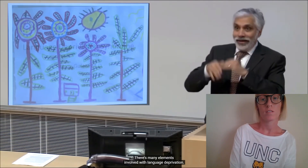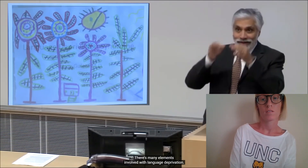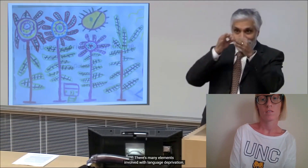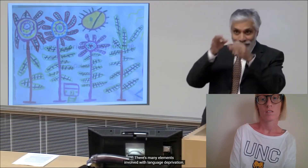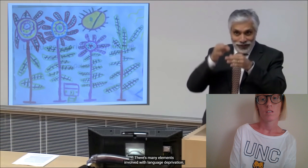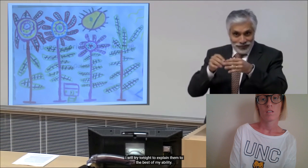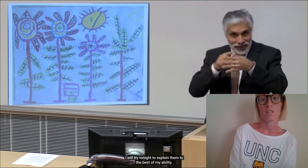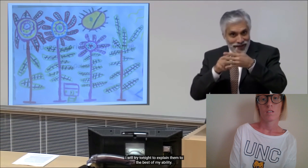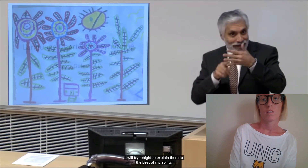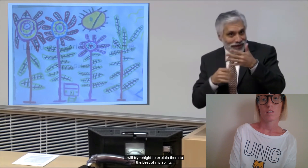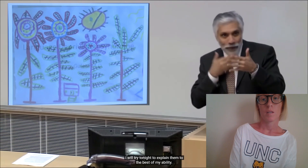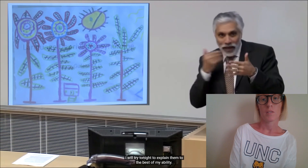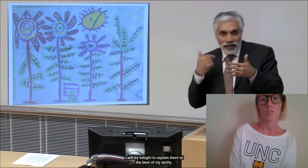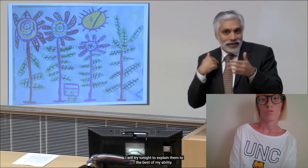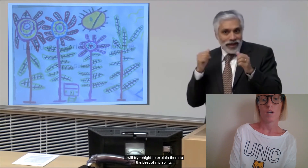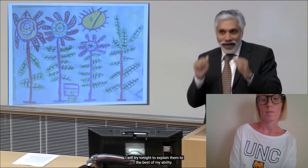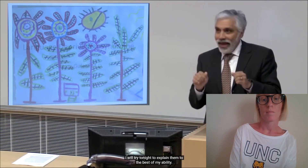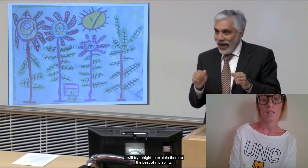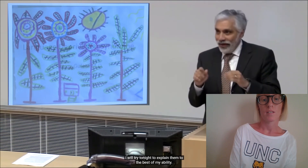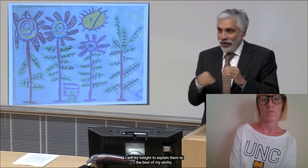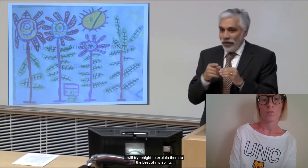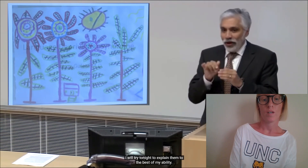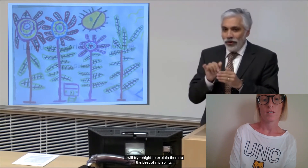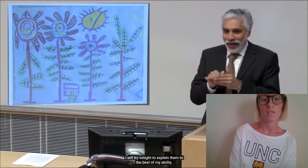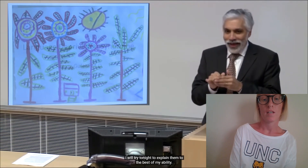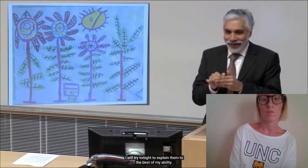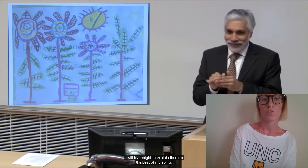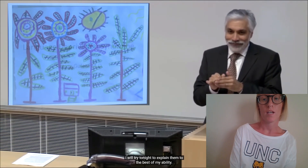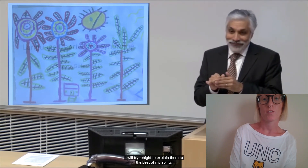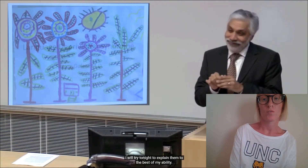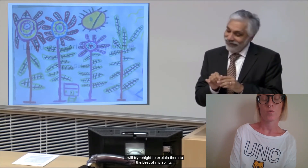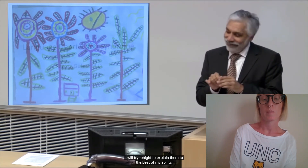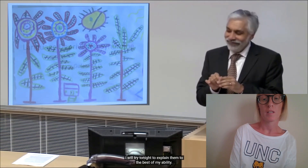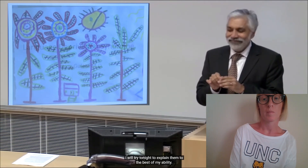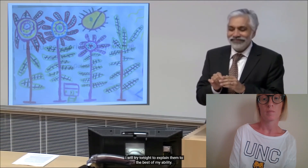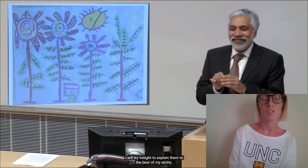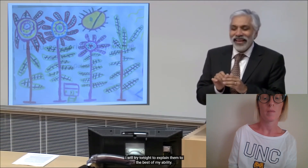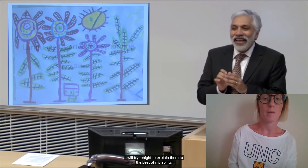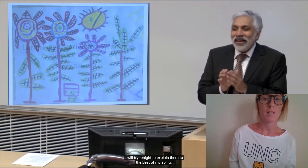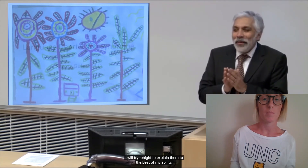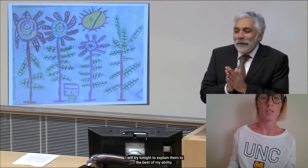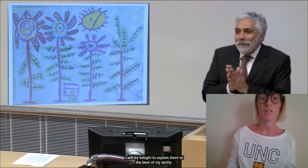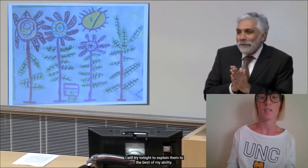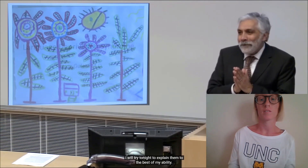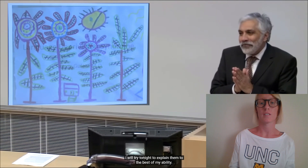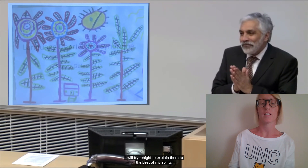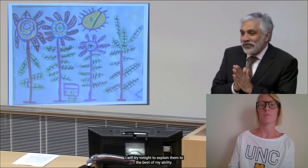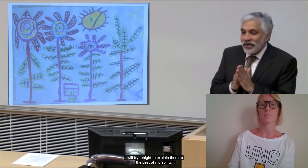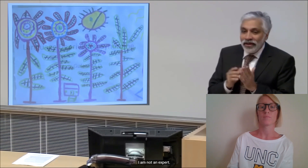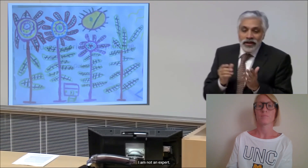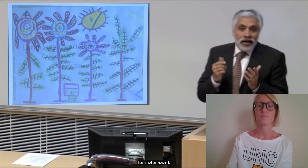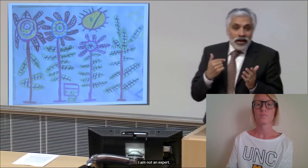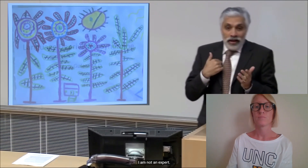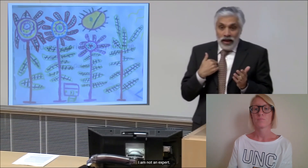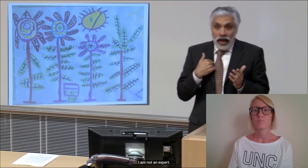loss. I will try tonight to explain them to the best of my ability. I will try to explain them to my best ability